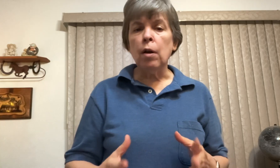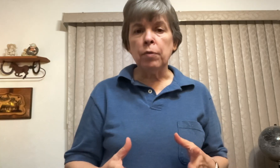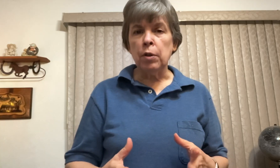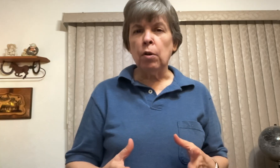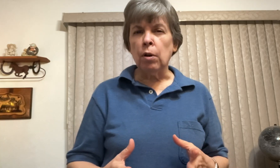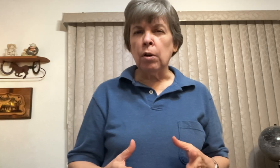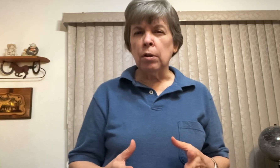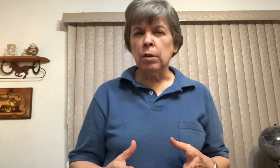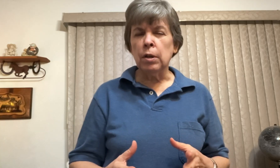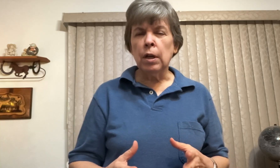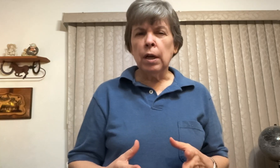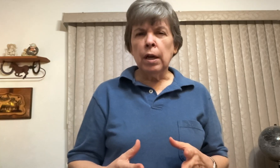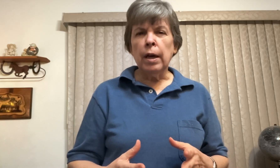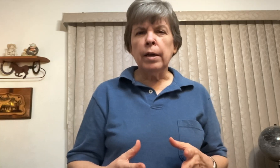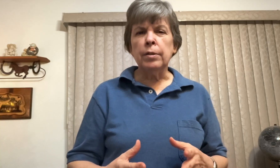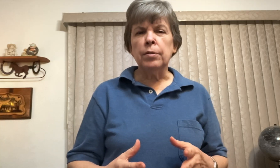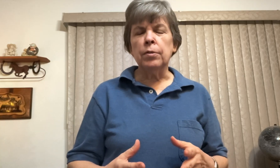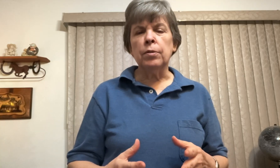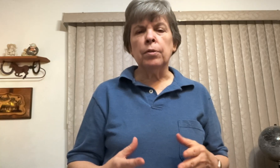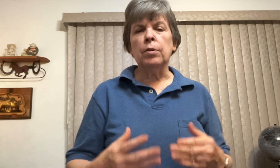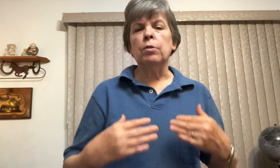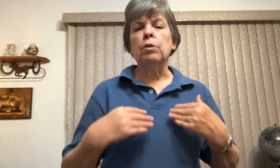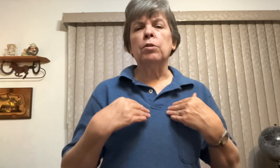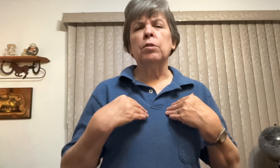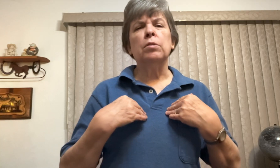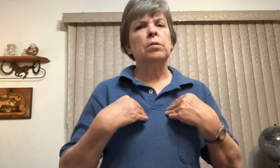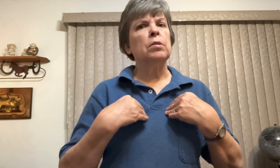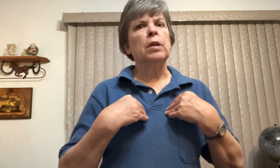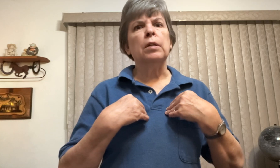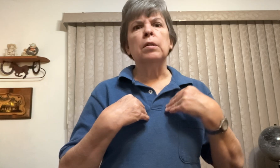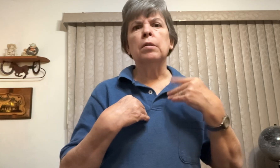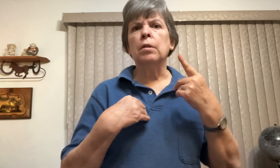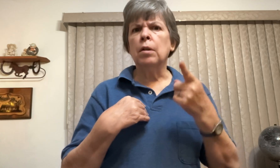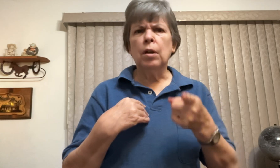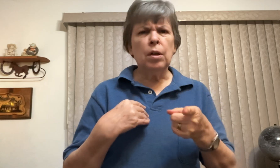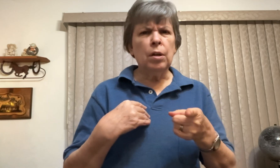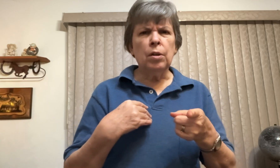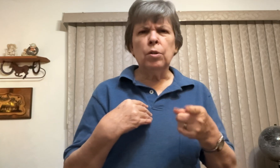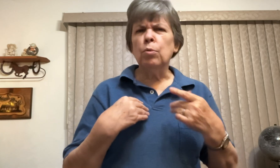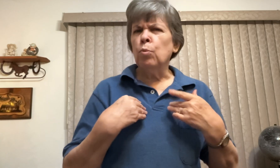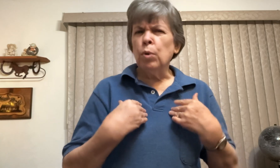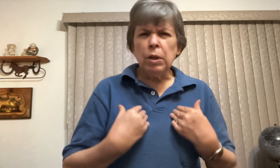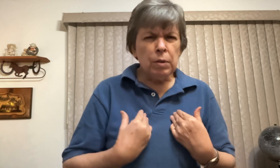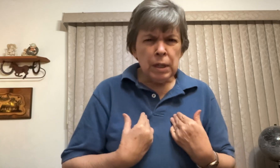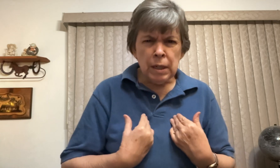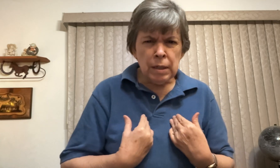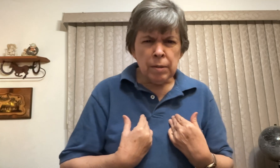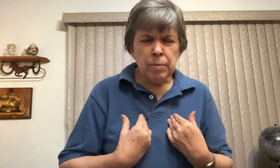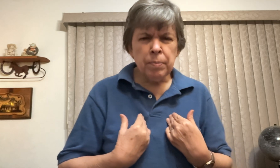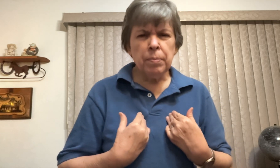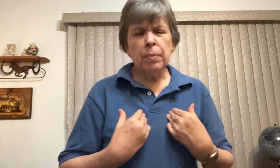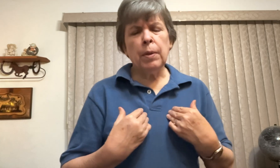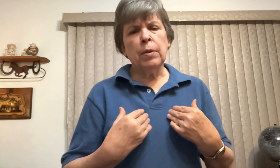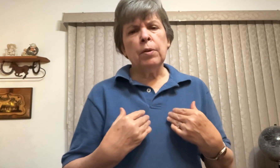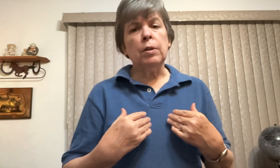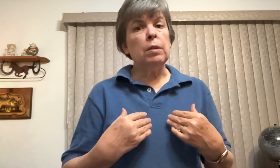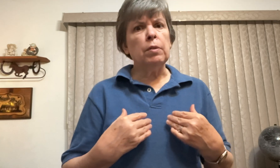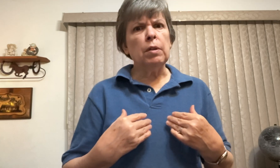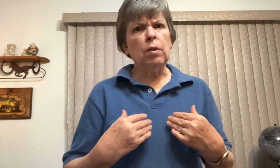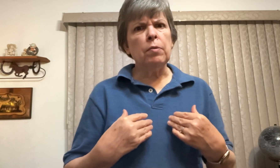the are and you could just say, you weary? You could even leave off the